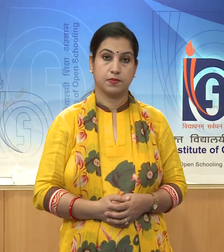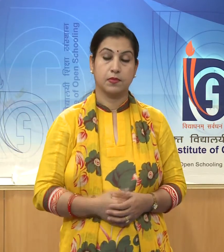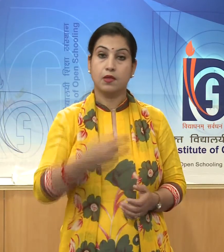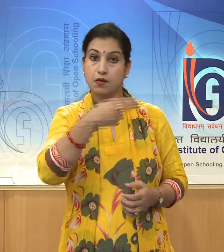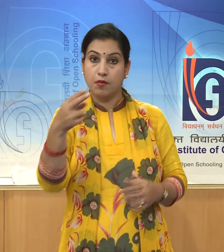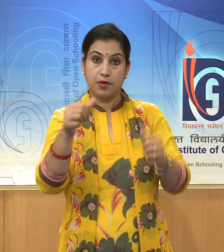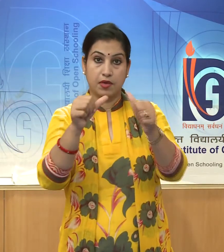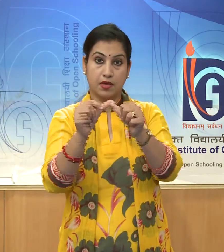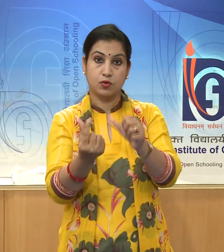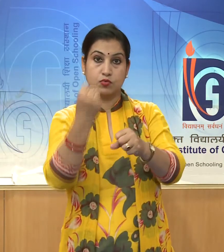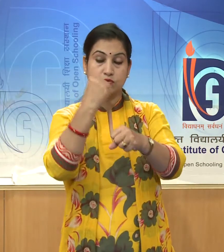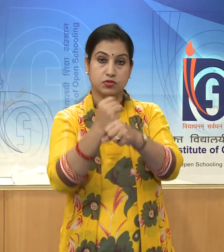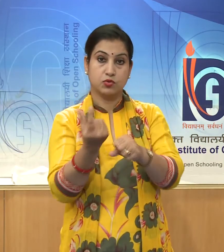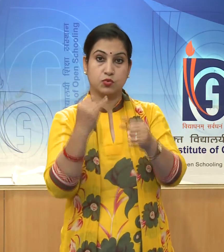Auguste Renoir.